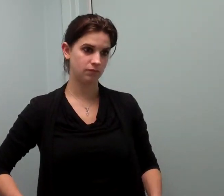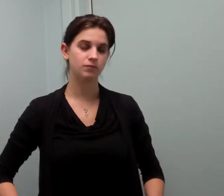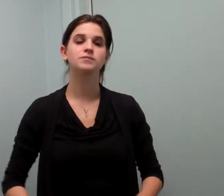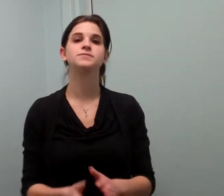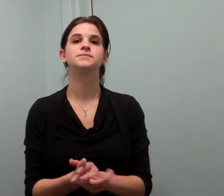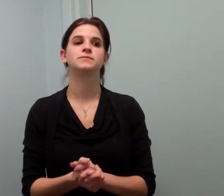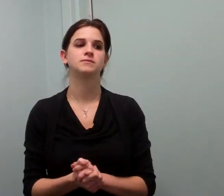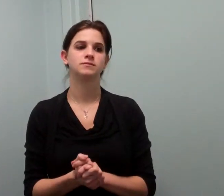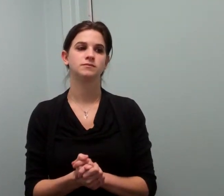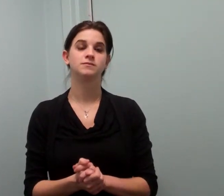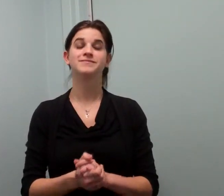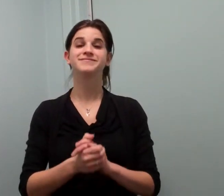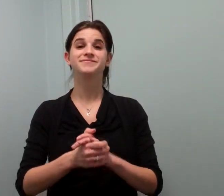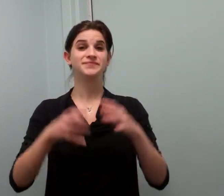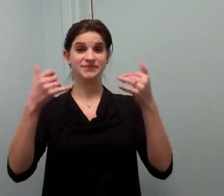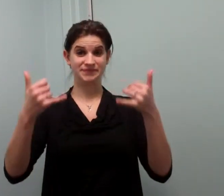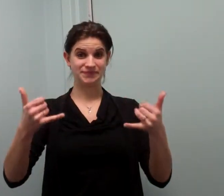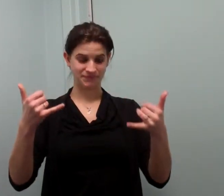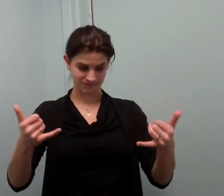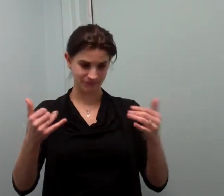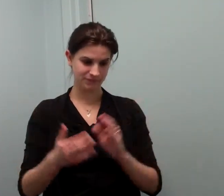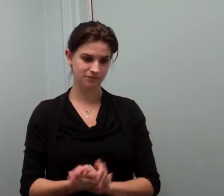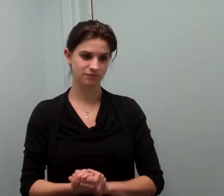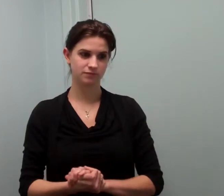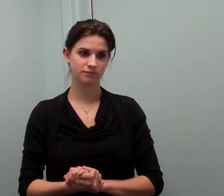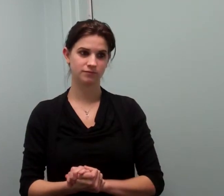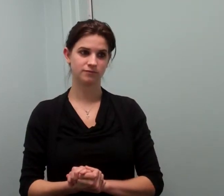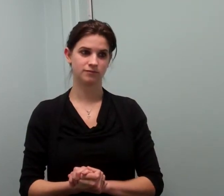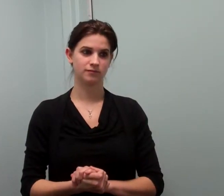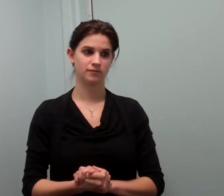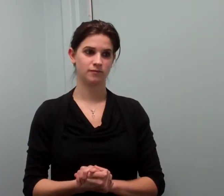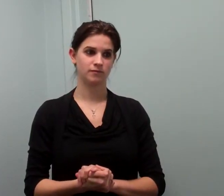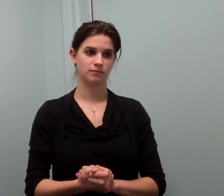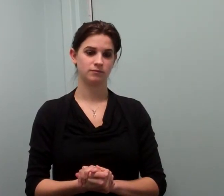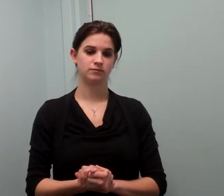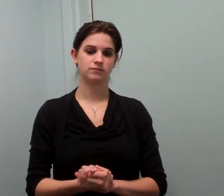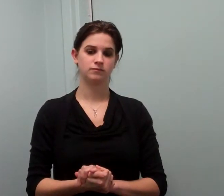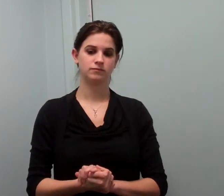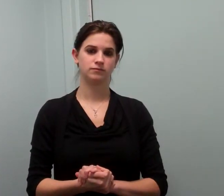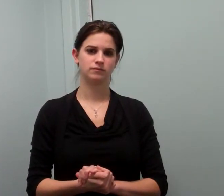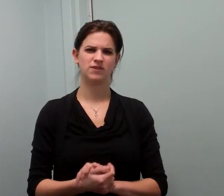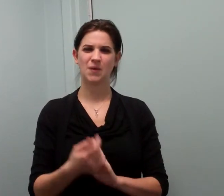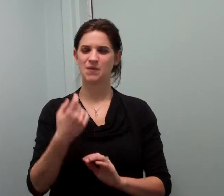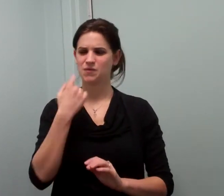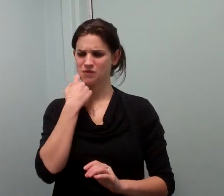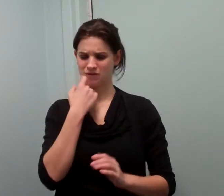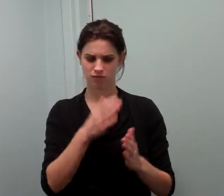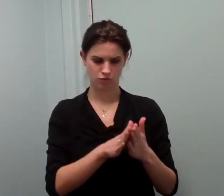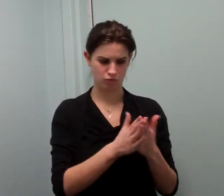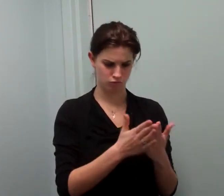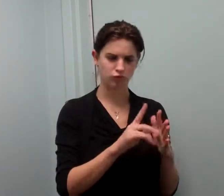Okay, today, in your text for the last few days, you started to read the information in a section